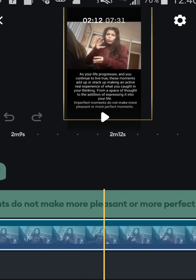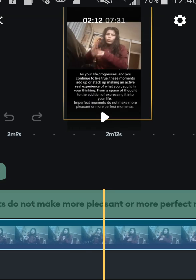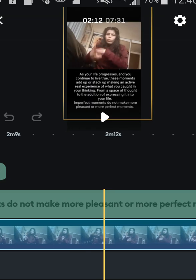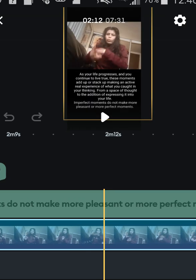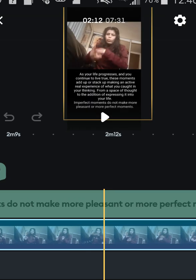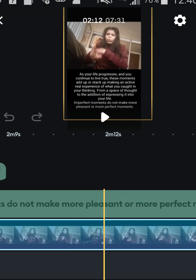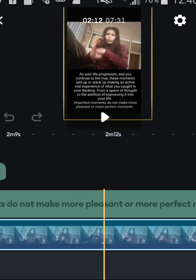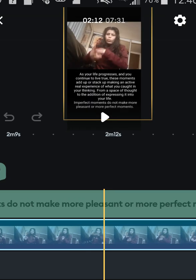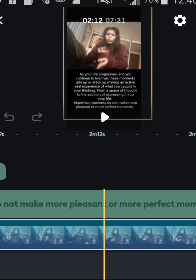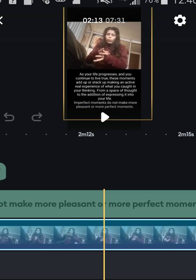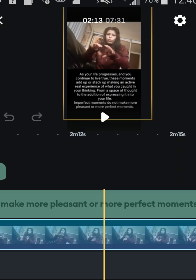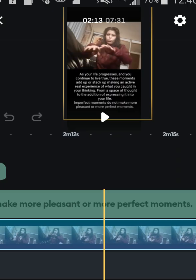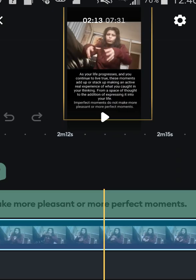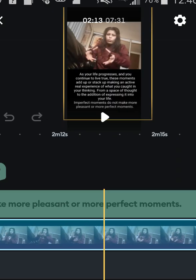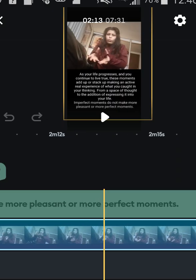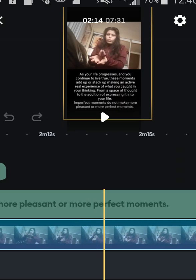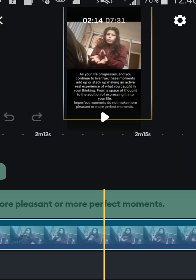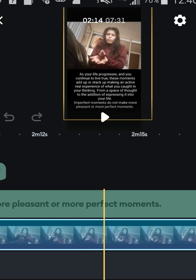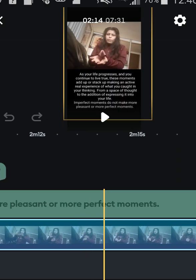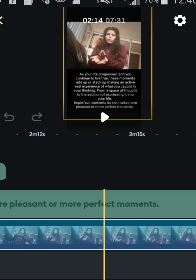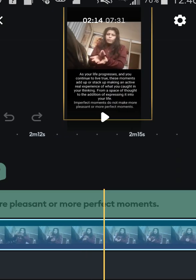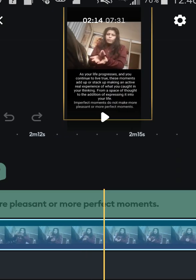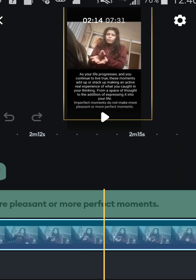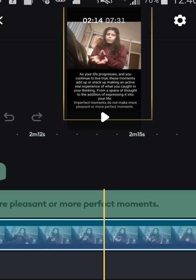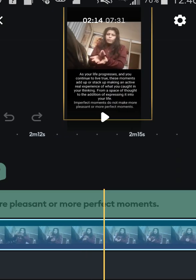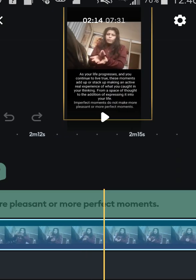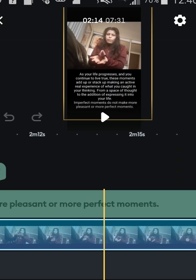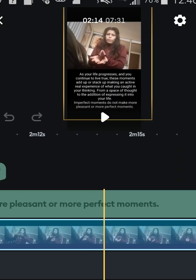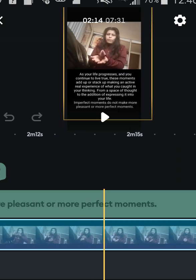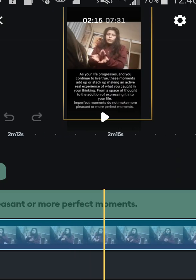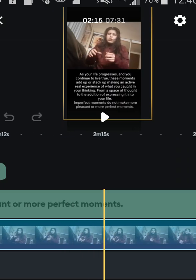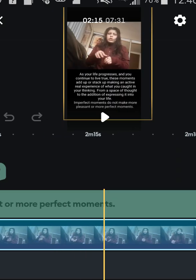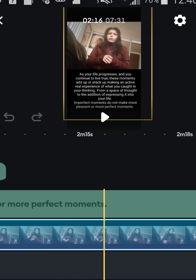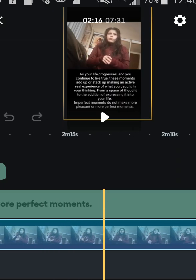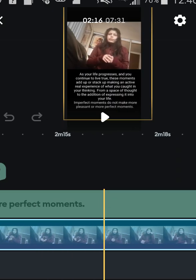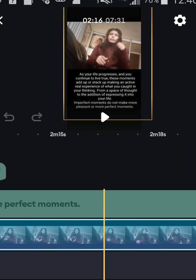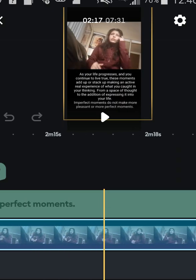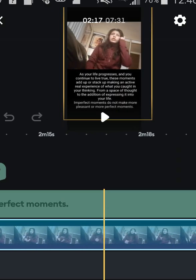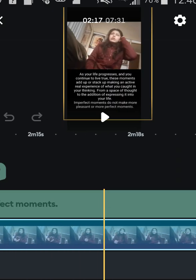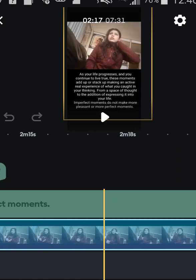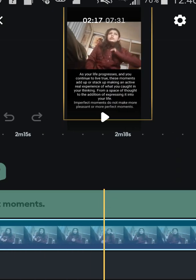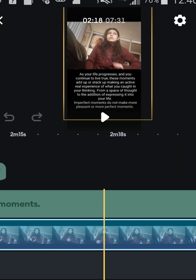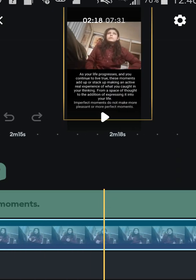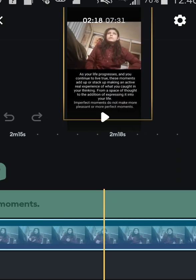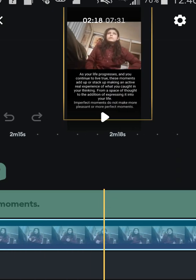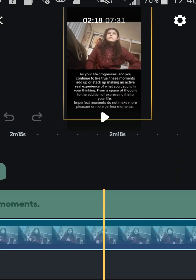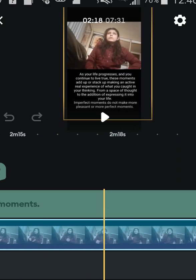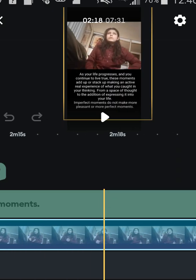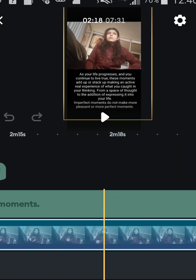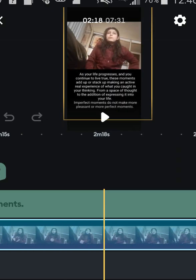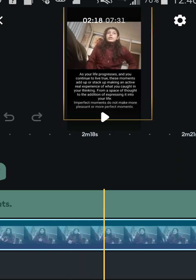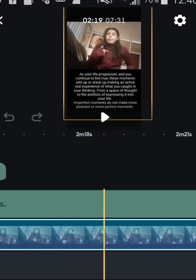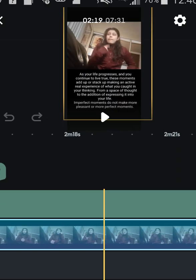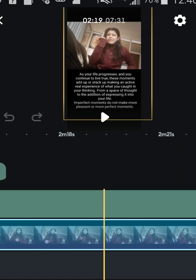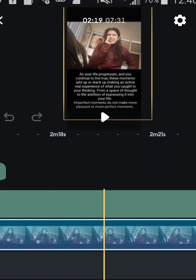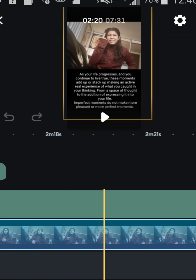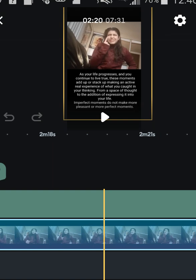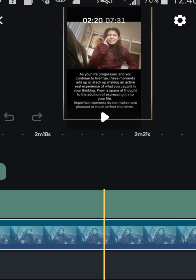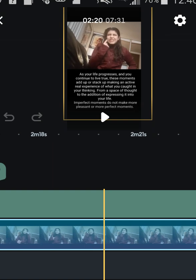with a very strong foundation in your basics, which is